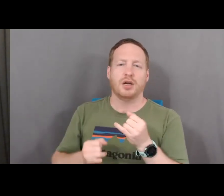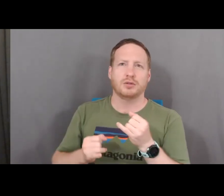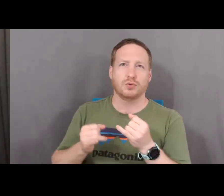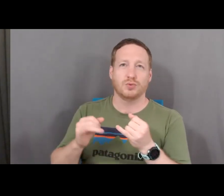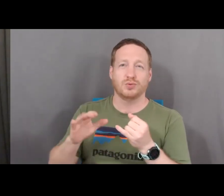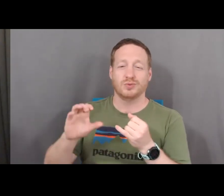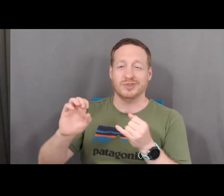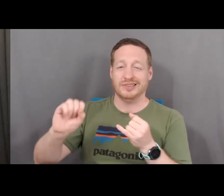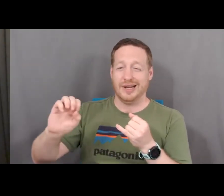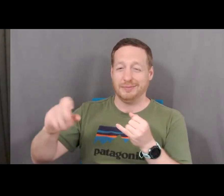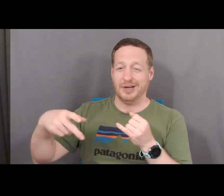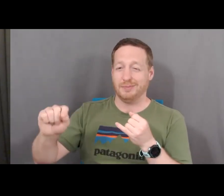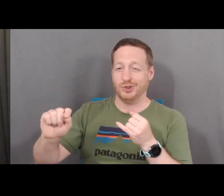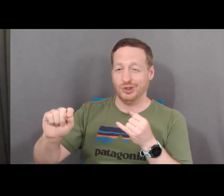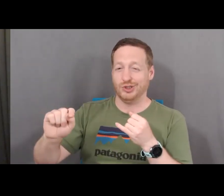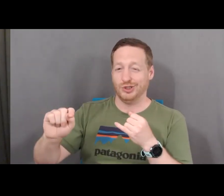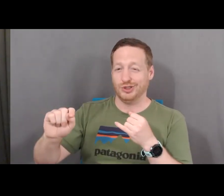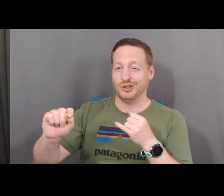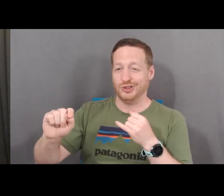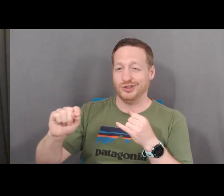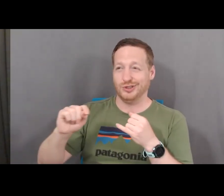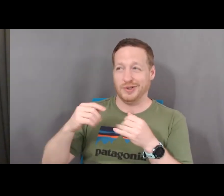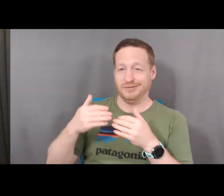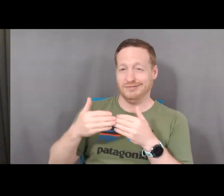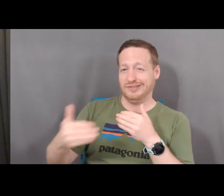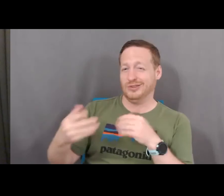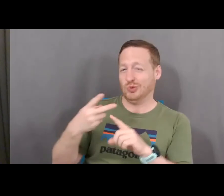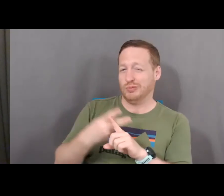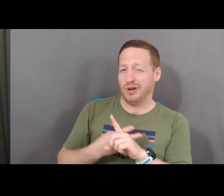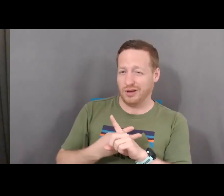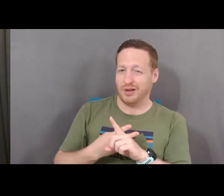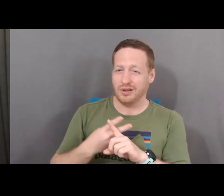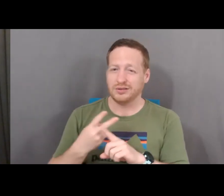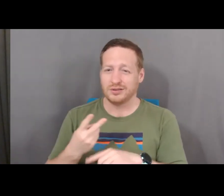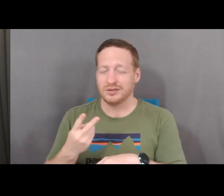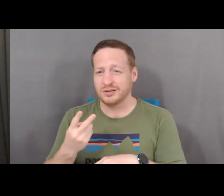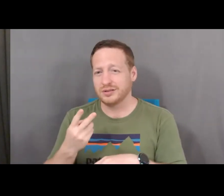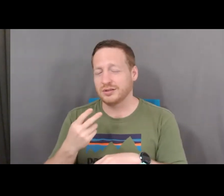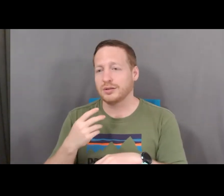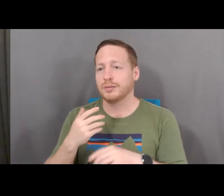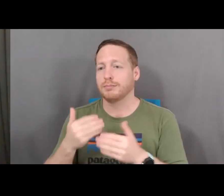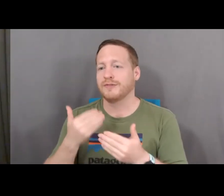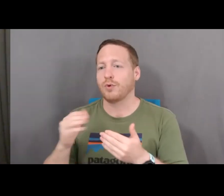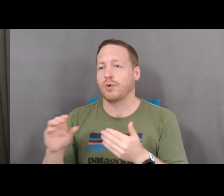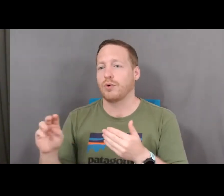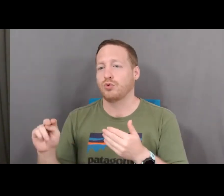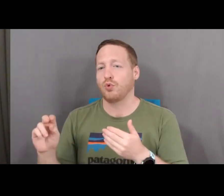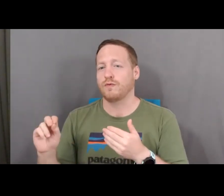identifying people, the finalists? Usually we have them by September, we would know. So we've got about 2 months ahead of